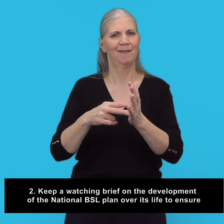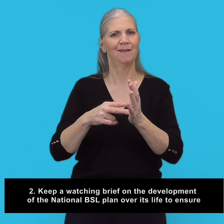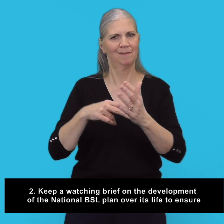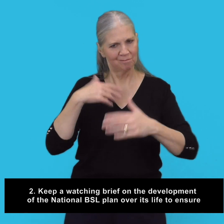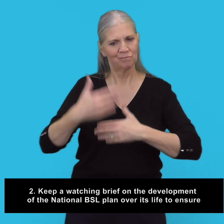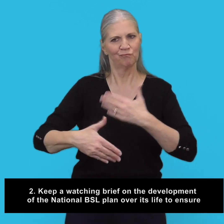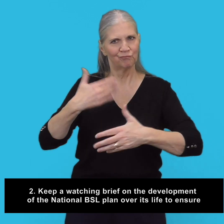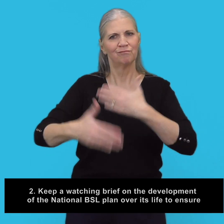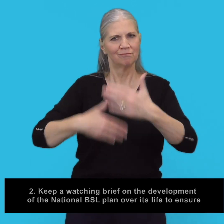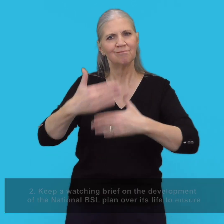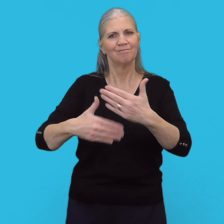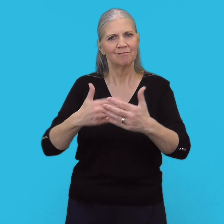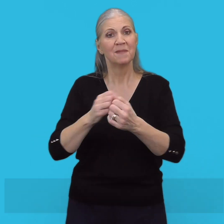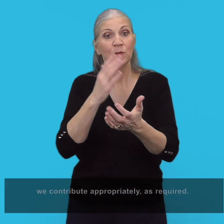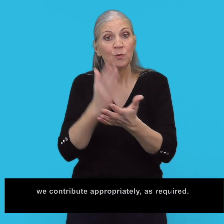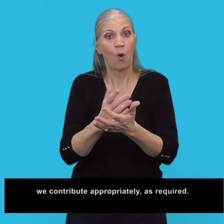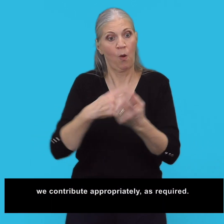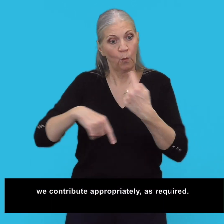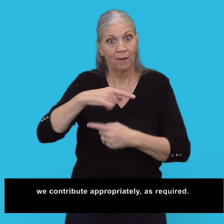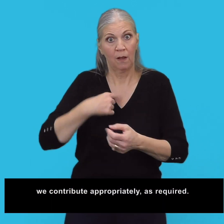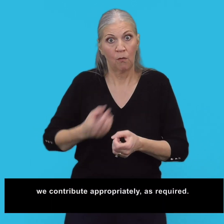contribute appropriately, as required.